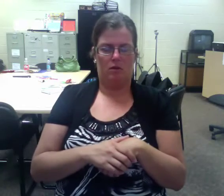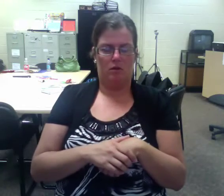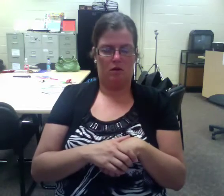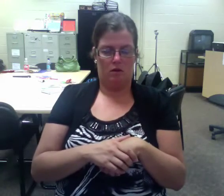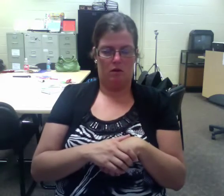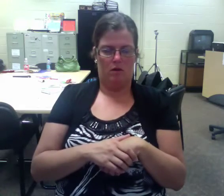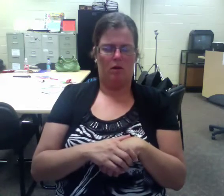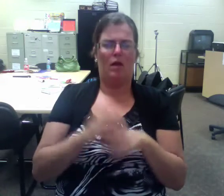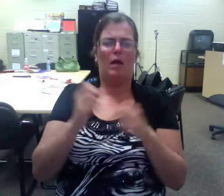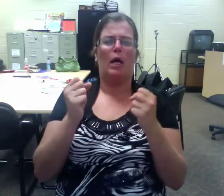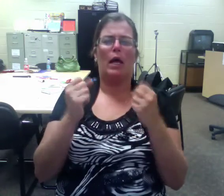How many fifths do we have left?